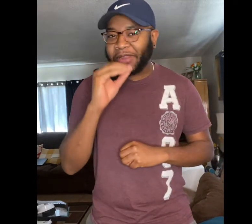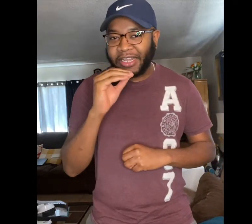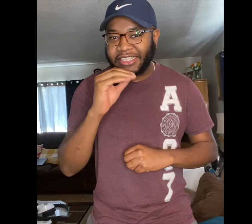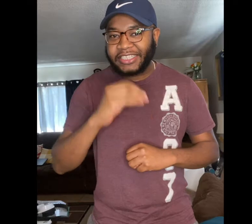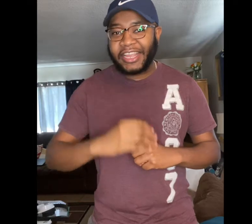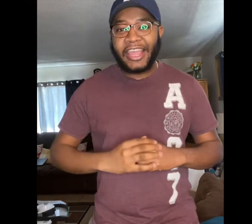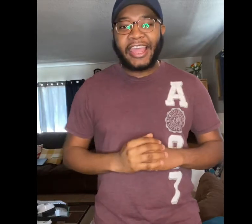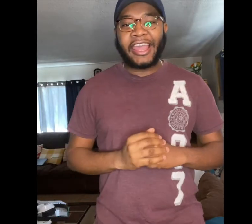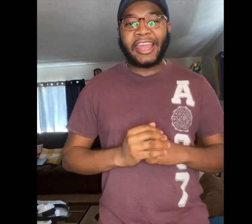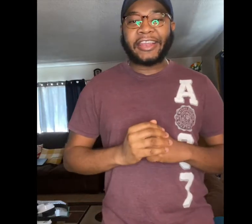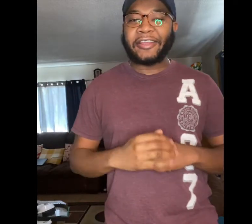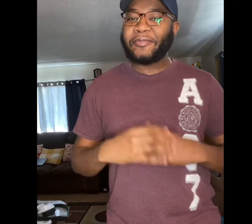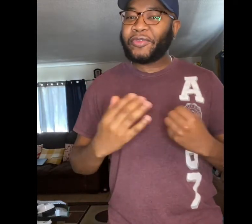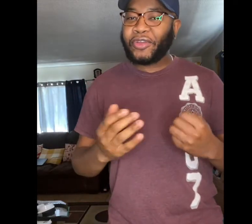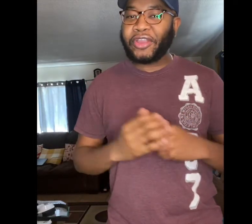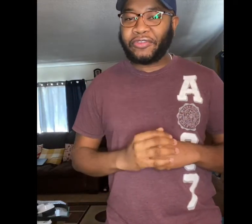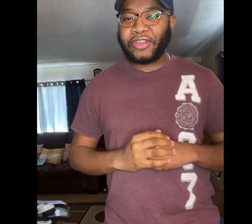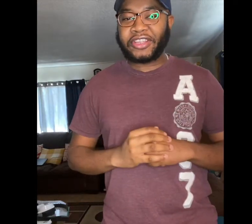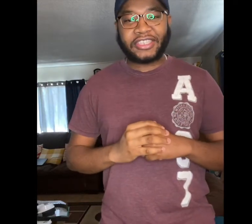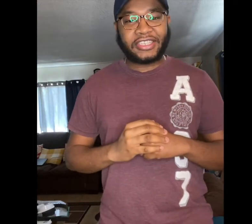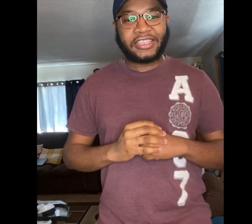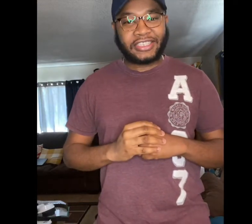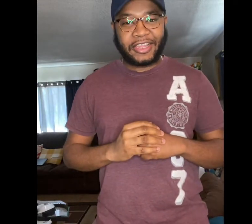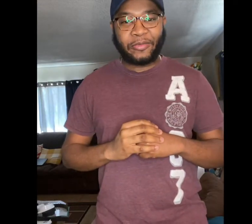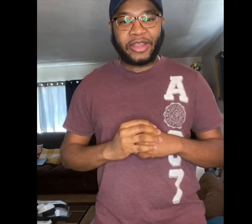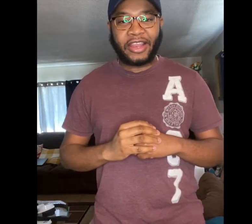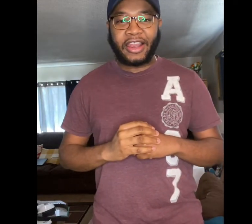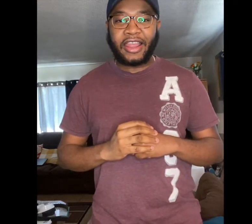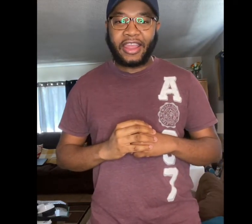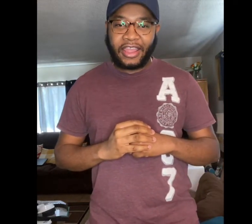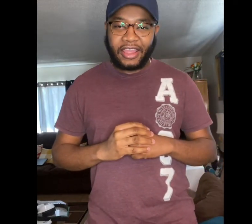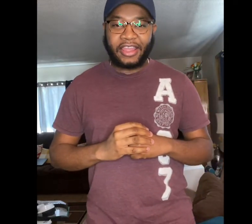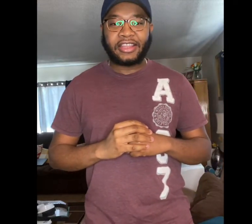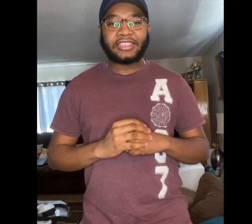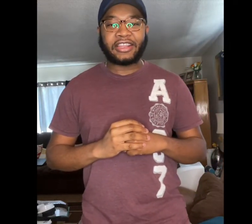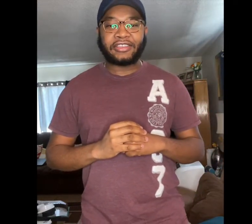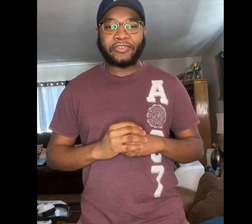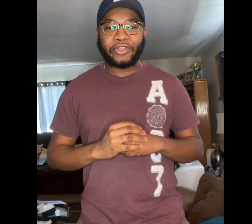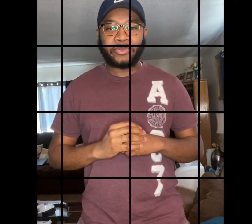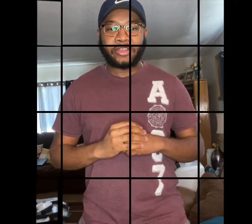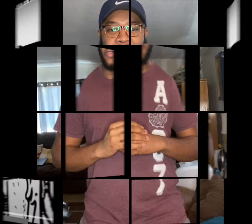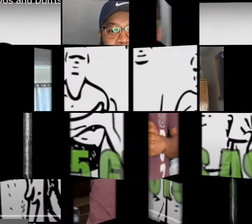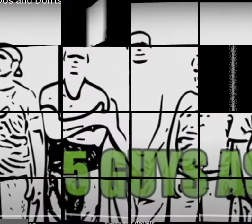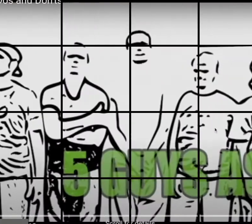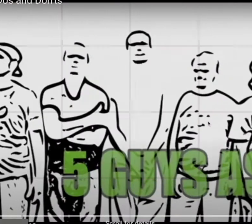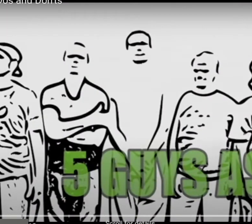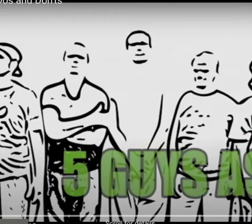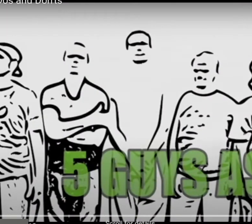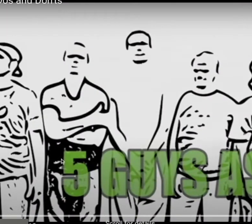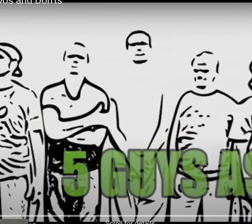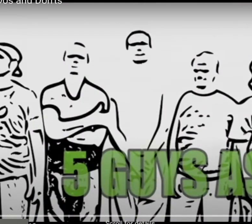notch. And before we go any further, just take a minute, check this video out.